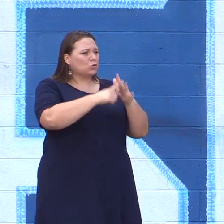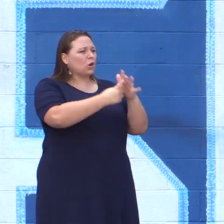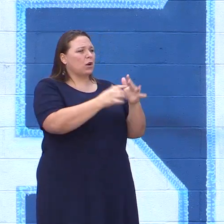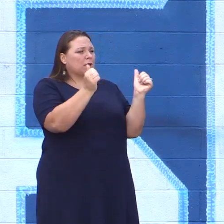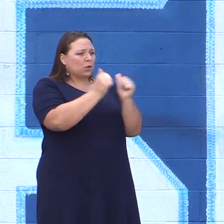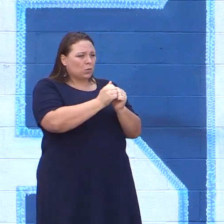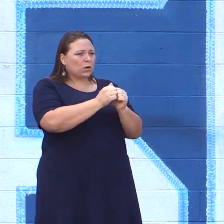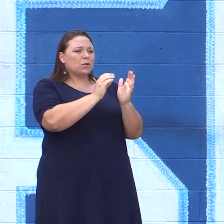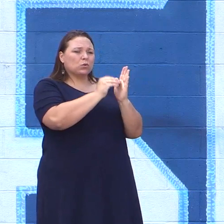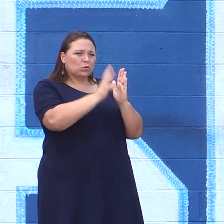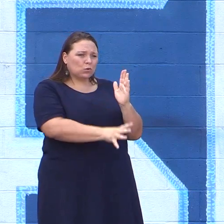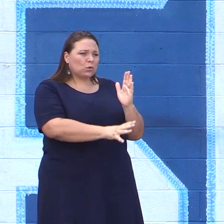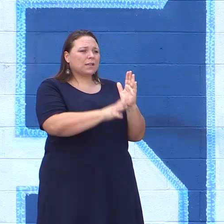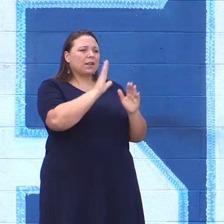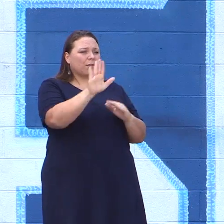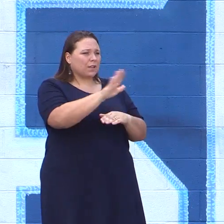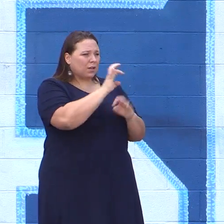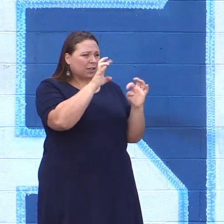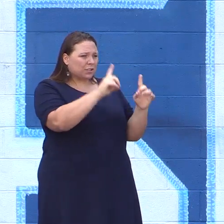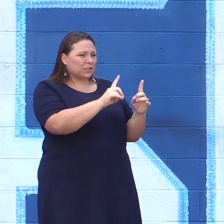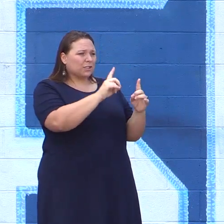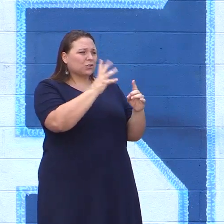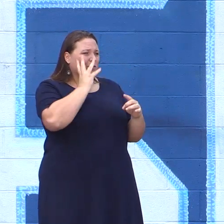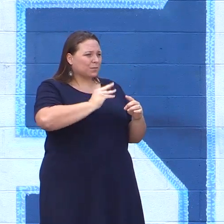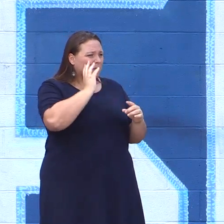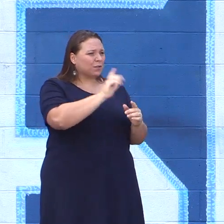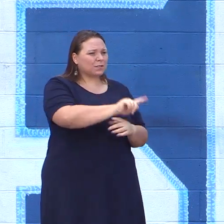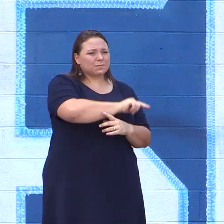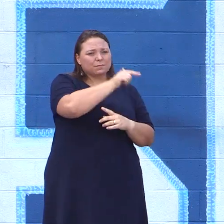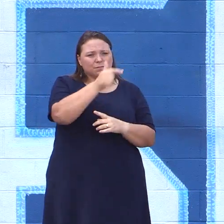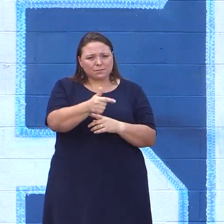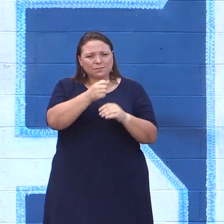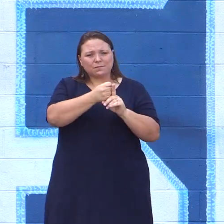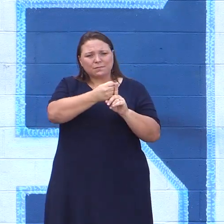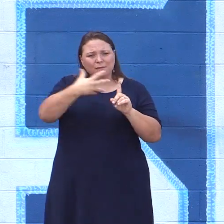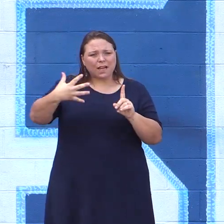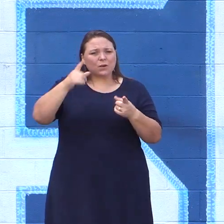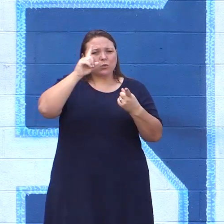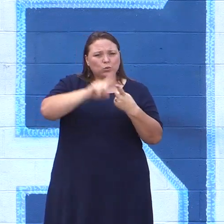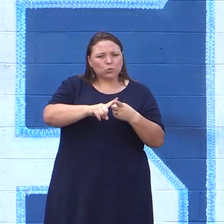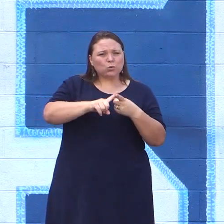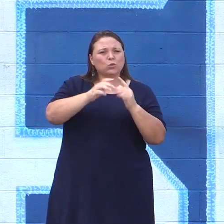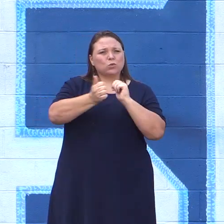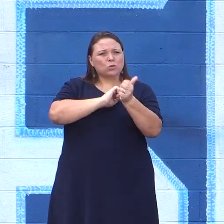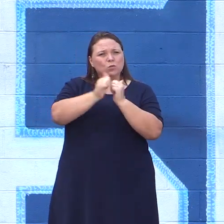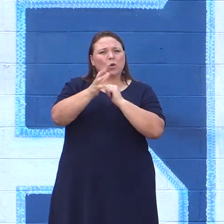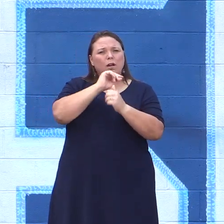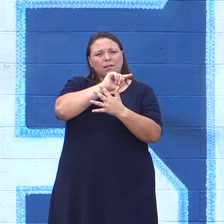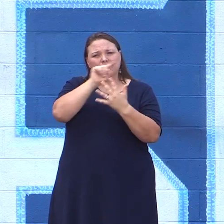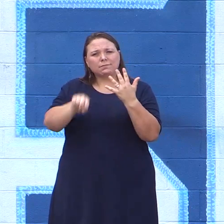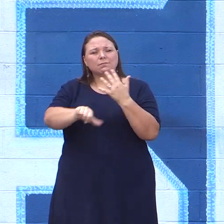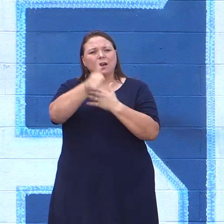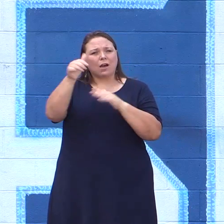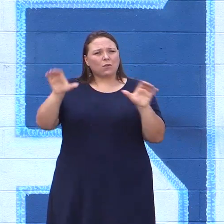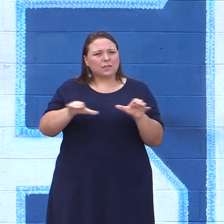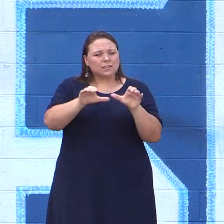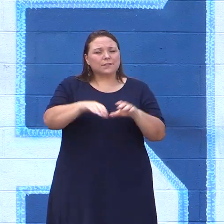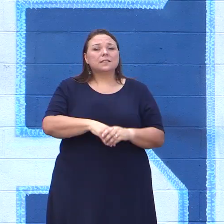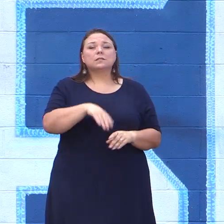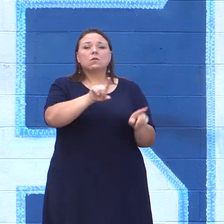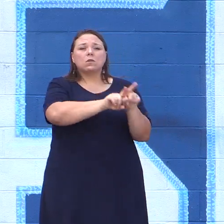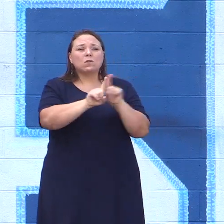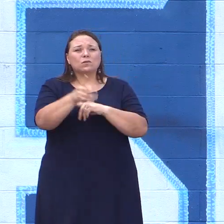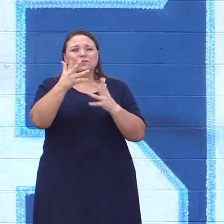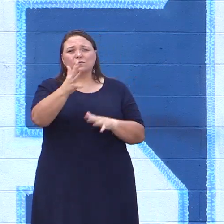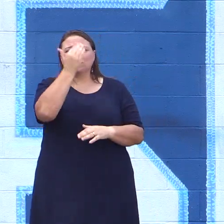with our students and their educational experiences, and then expanding on that phase-in with our extracurricular activities. We also know, based